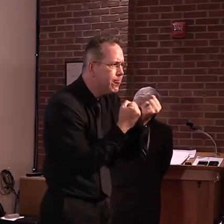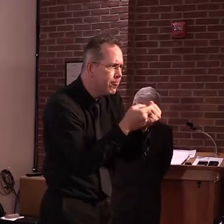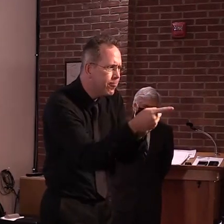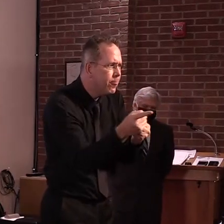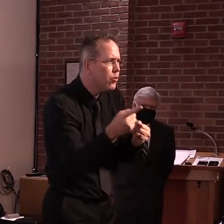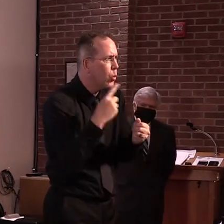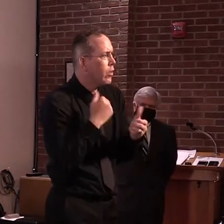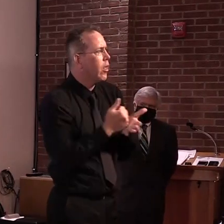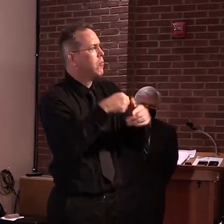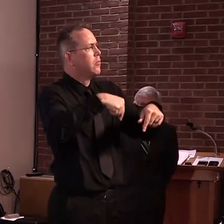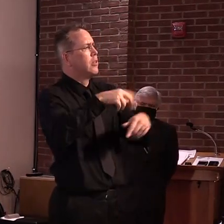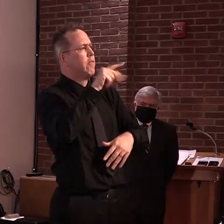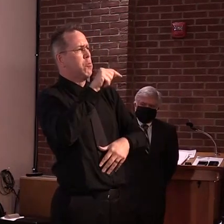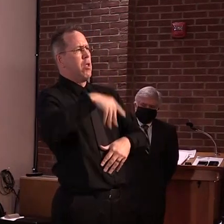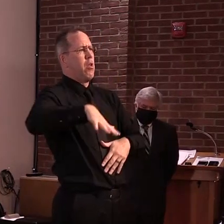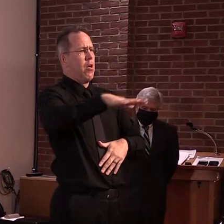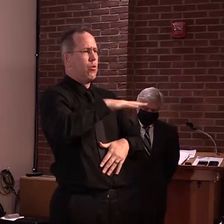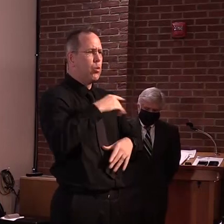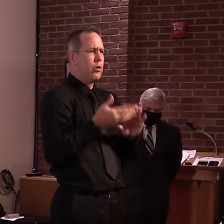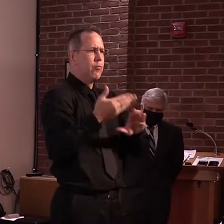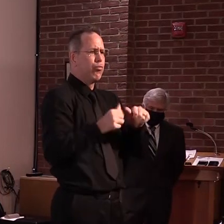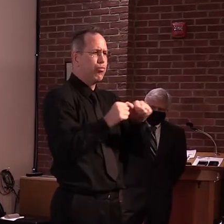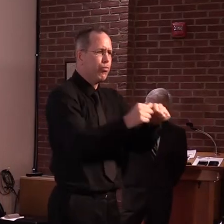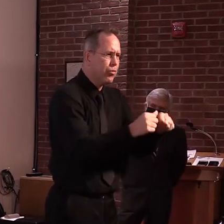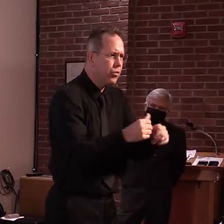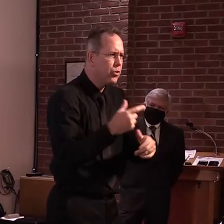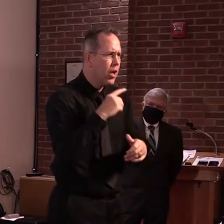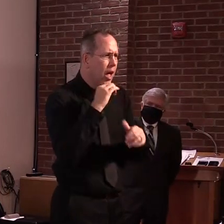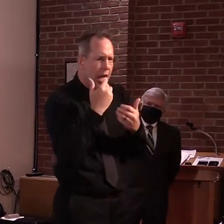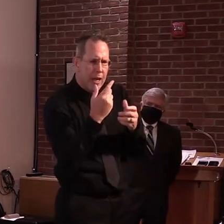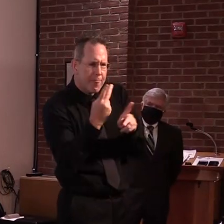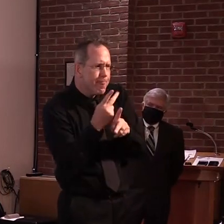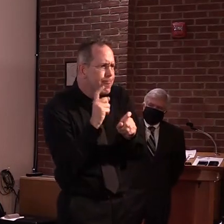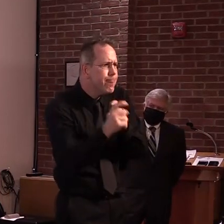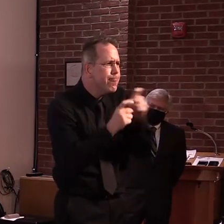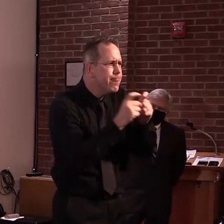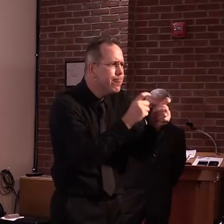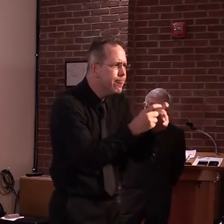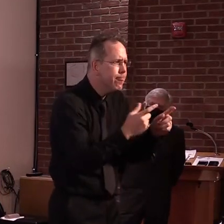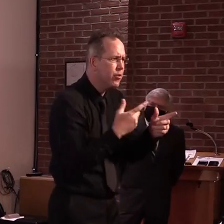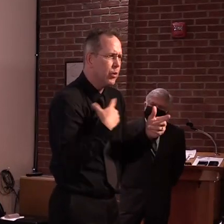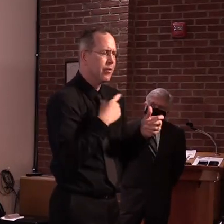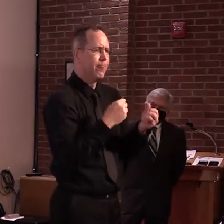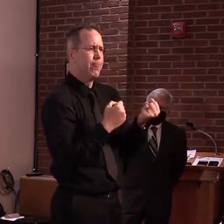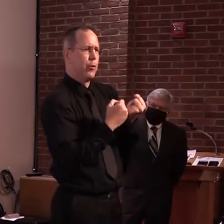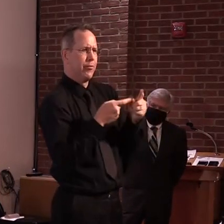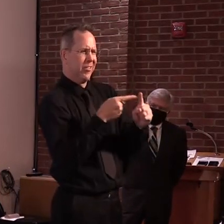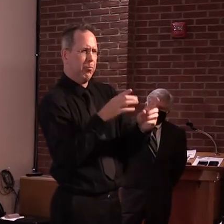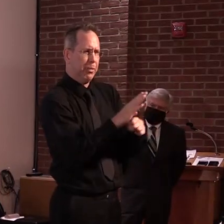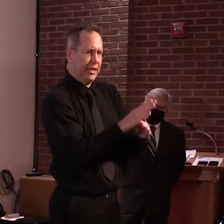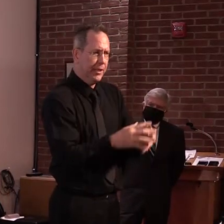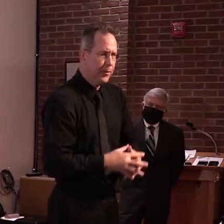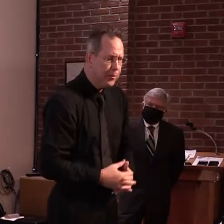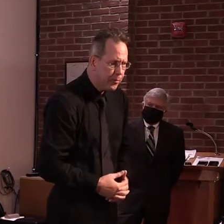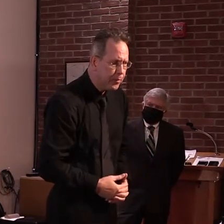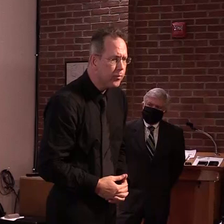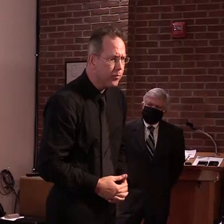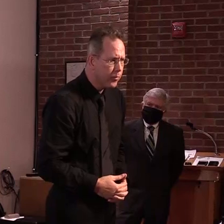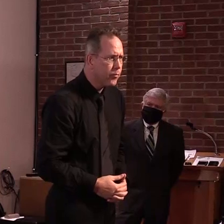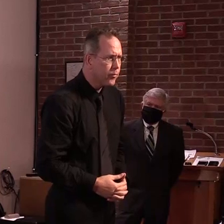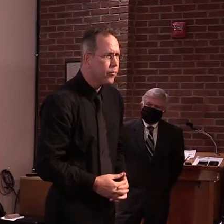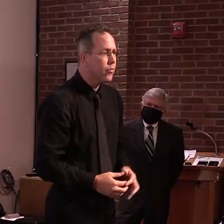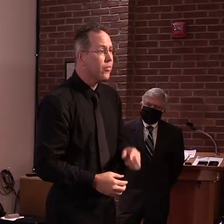by Treasury clearly spells out, as an example, that grants to help businesses recover from the losses they face due to the